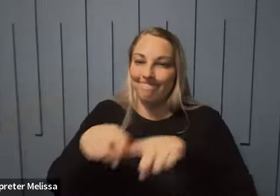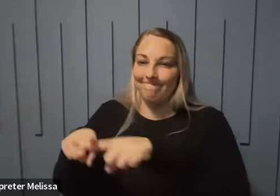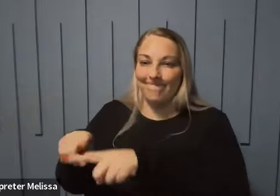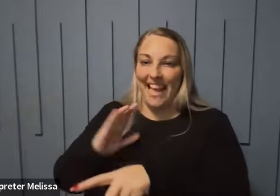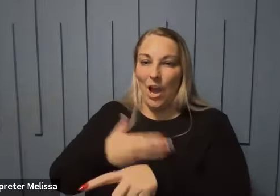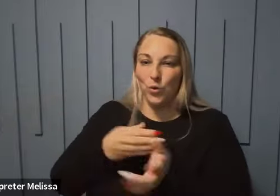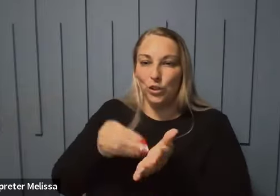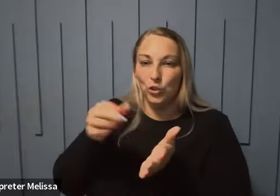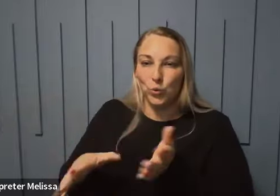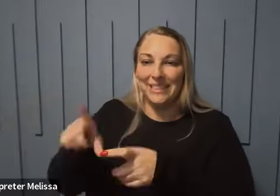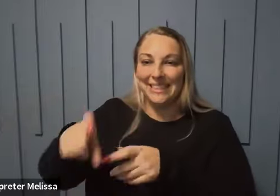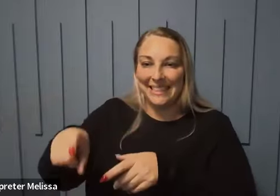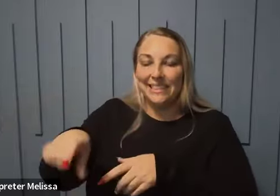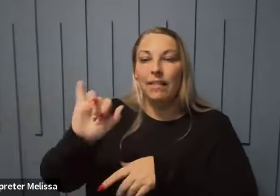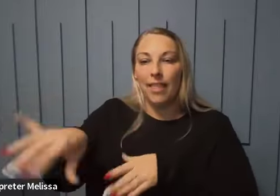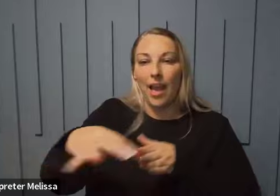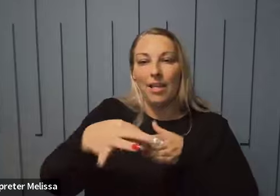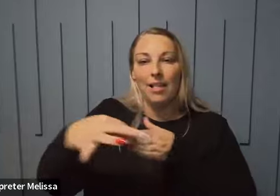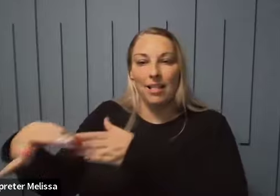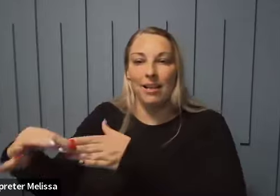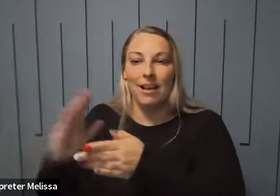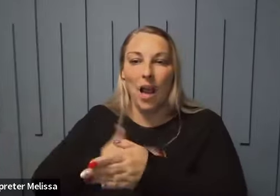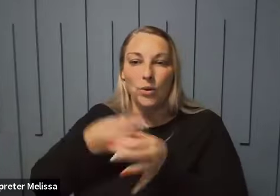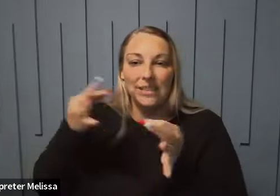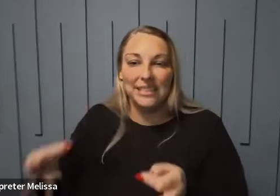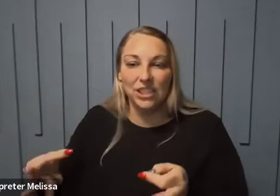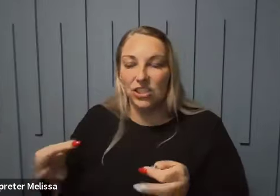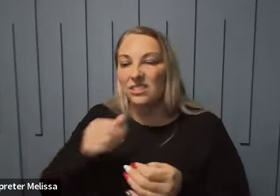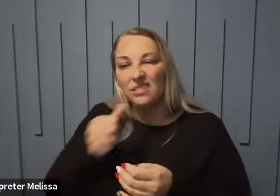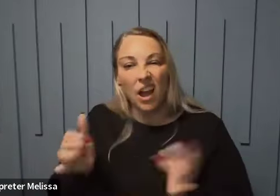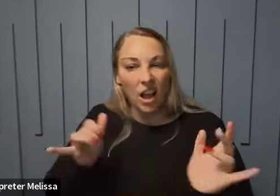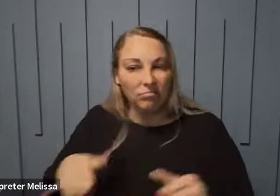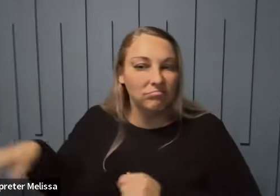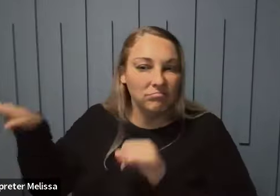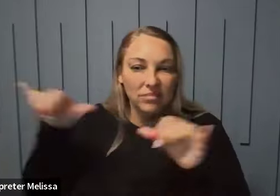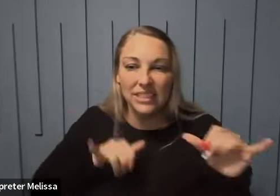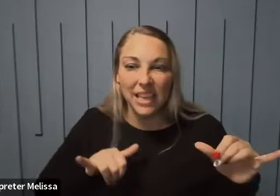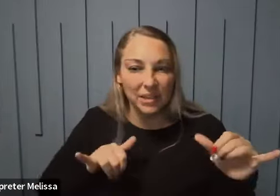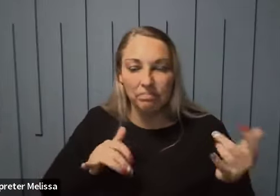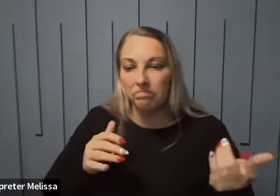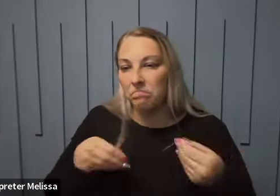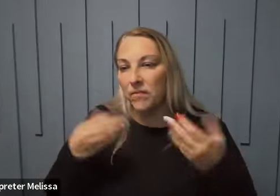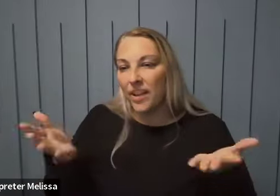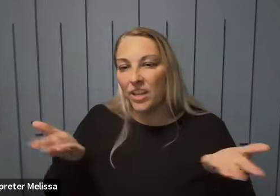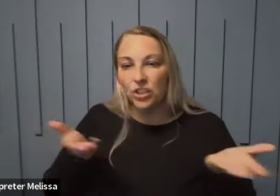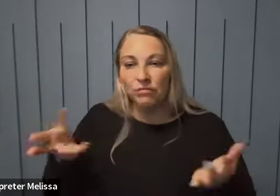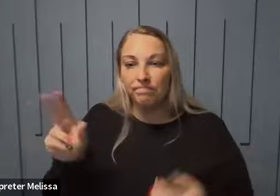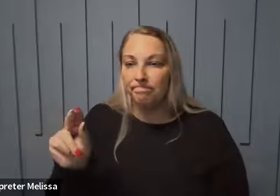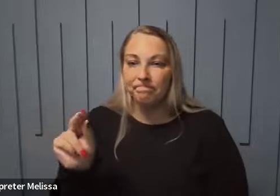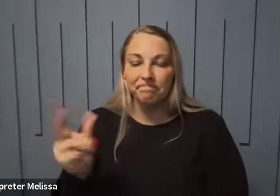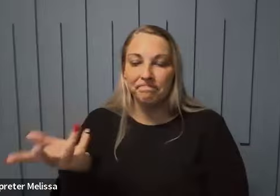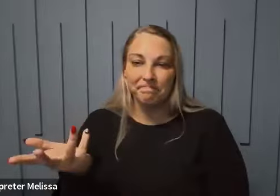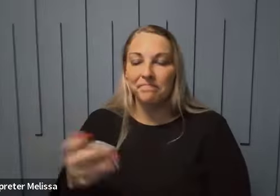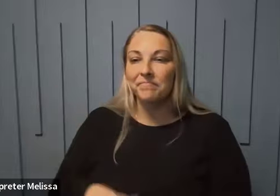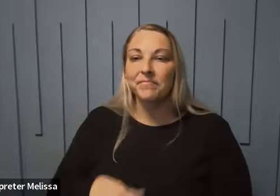IEPs and their needs drive the educational decisions that we make. So it's not a blanket, everyone here will be using cued